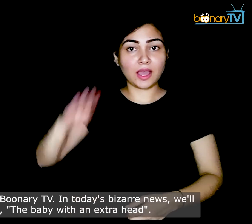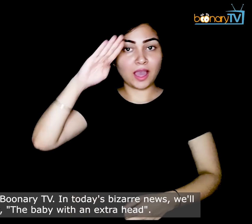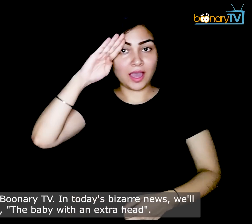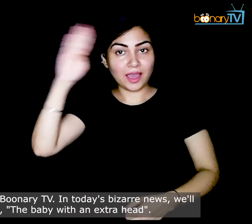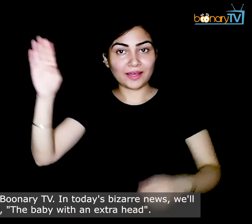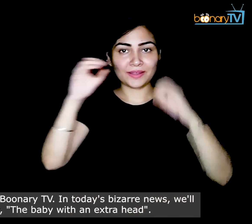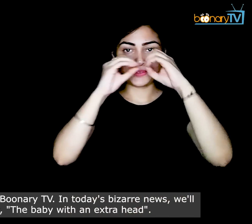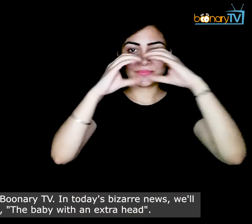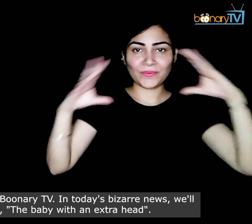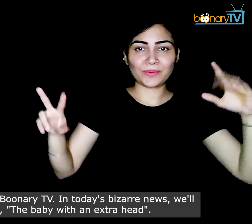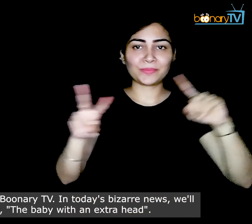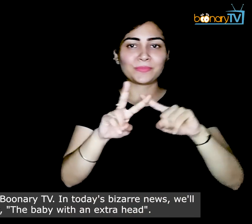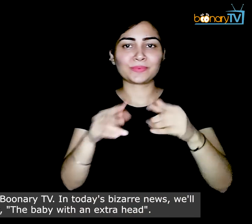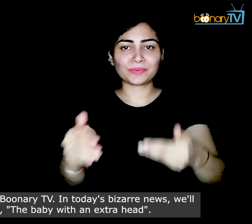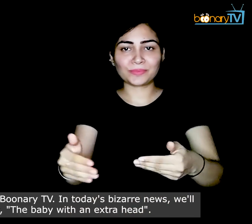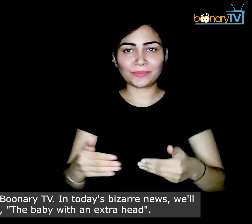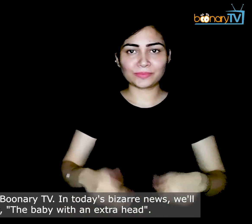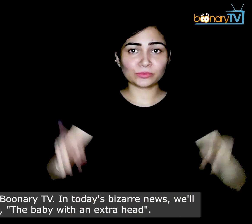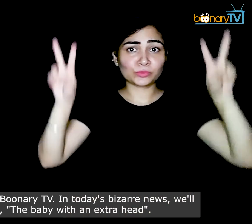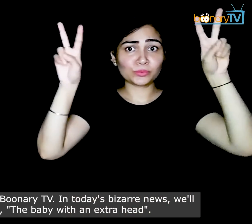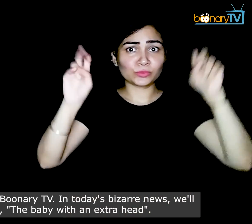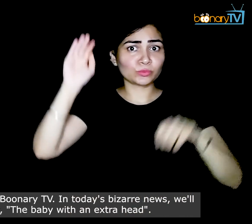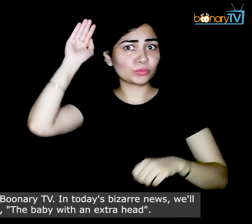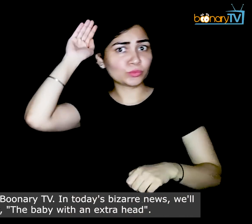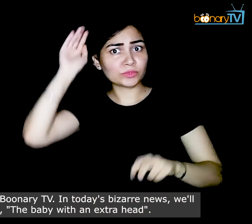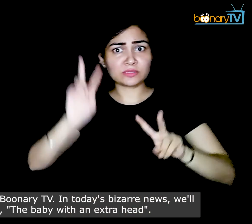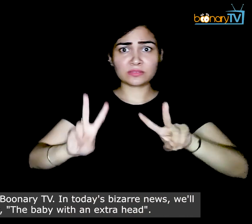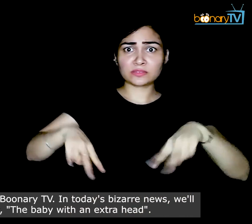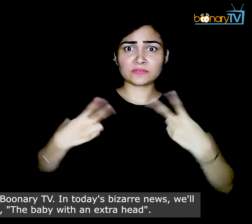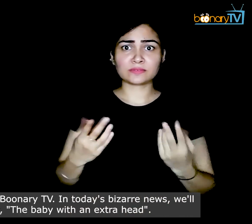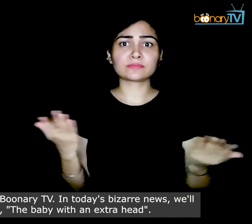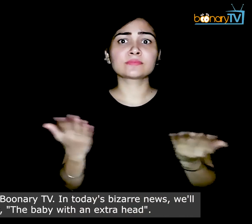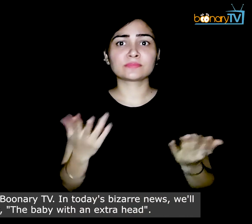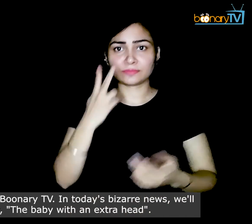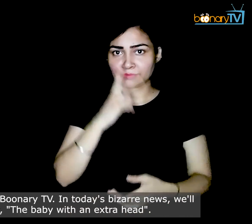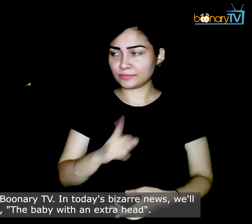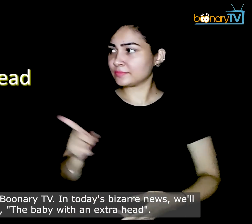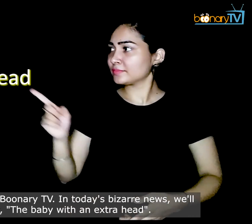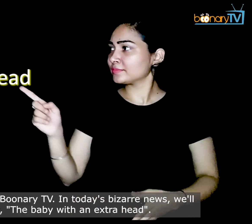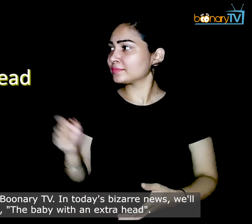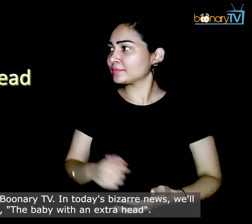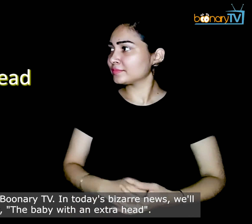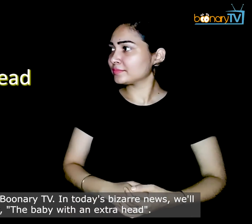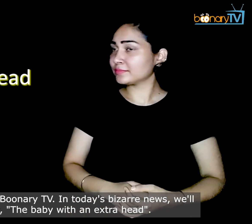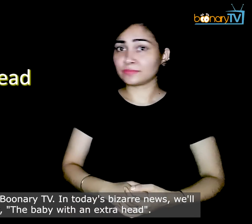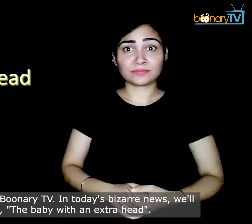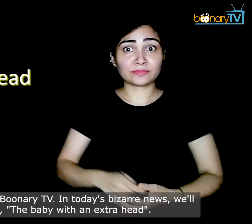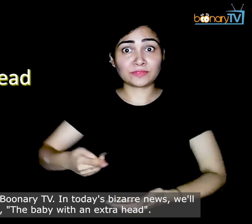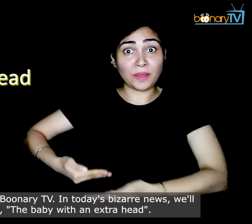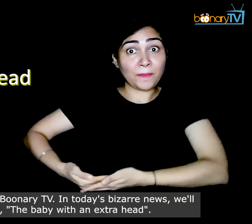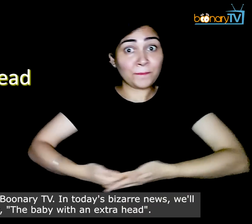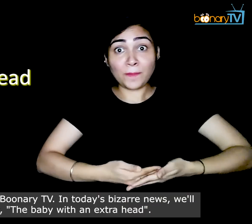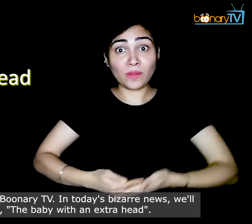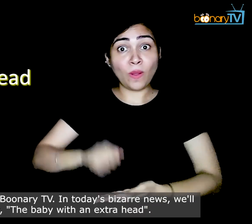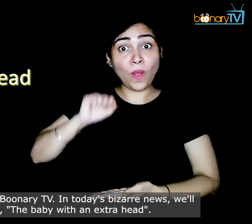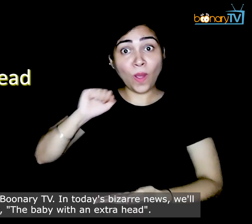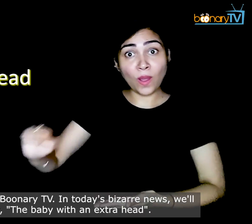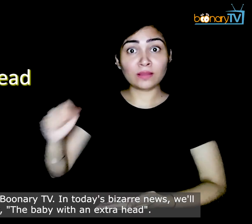Hello, greetings from Boonary TV. In today's bizarre news, we'll see the topic the